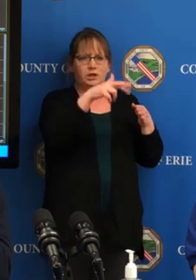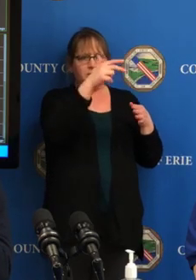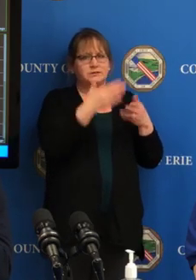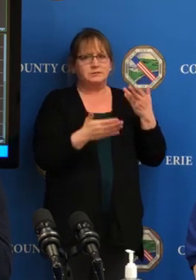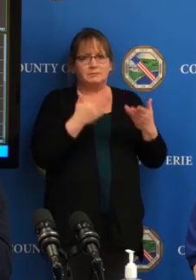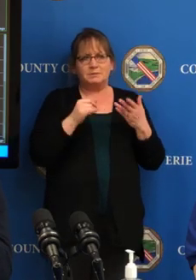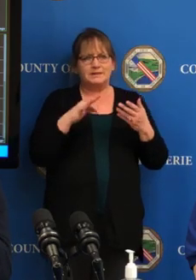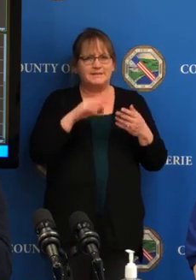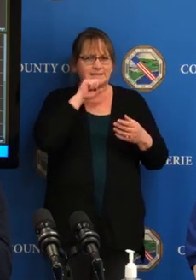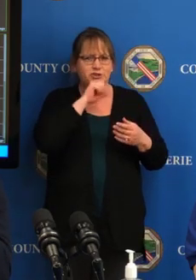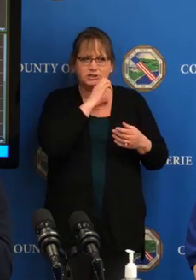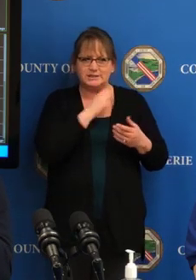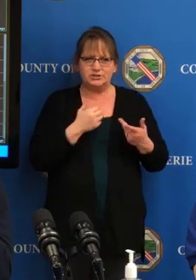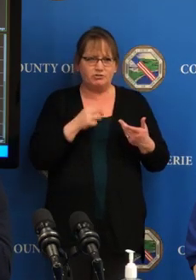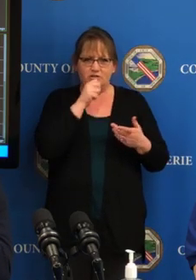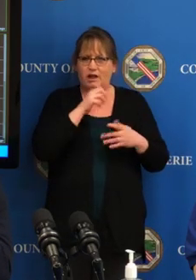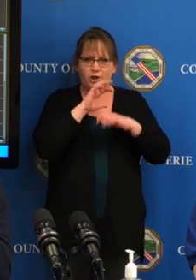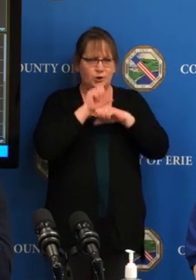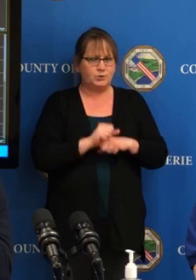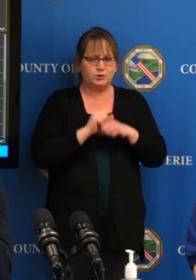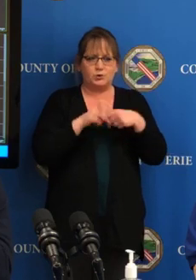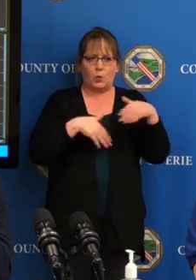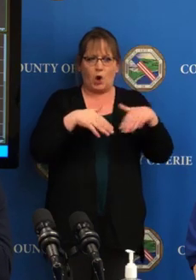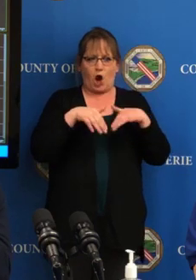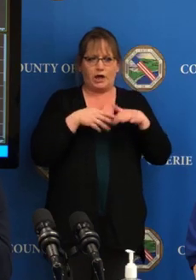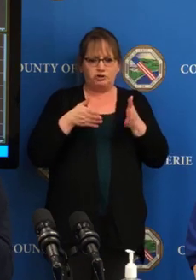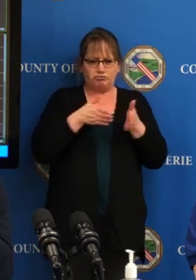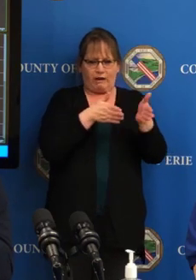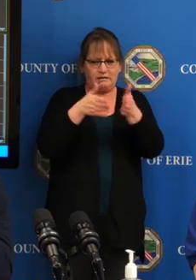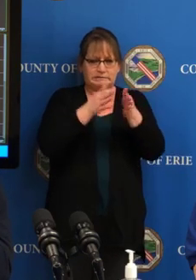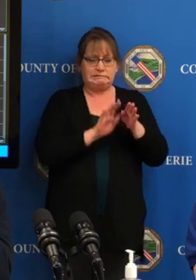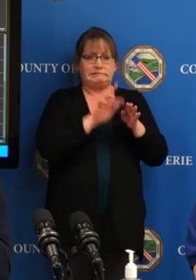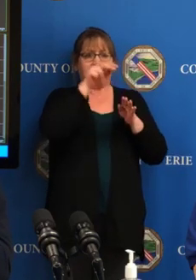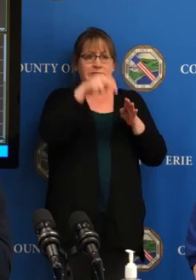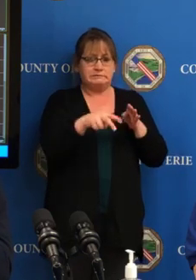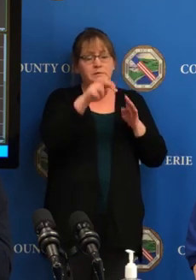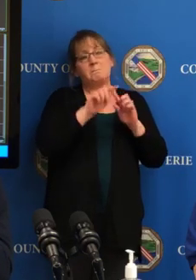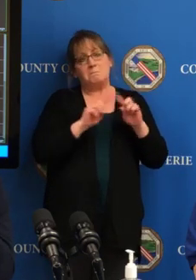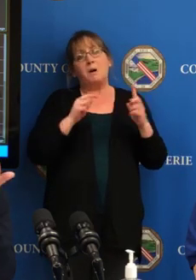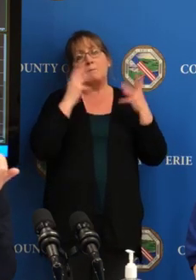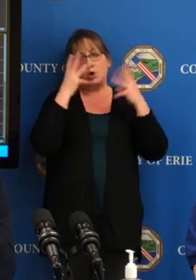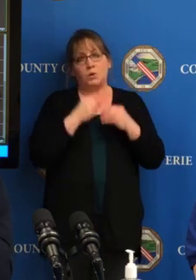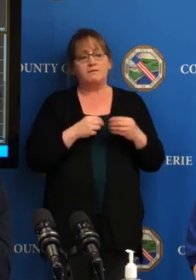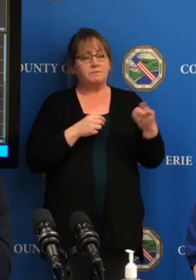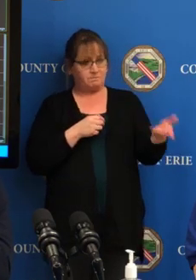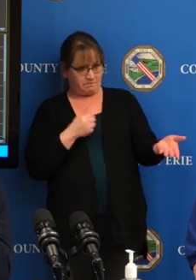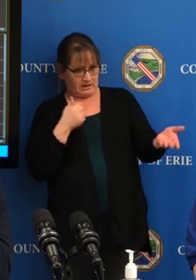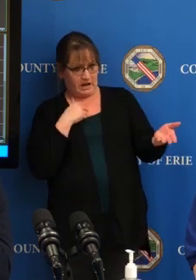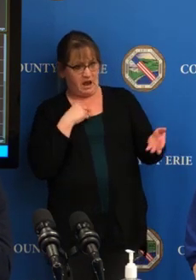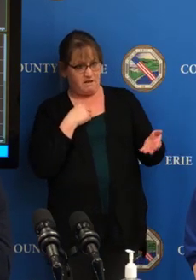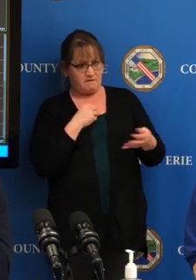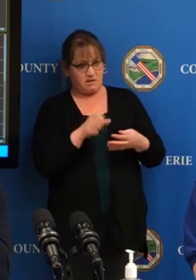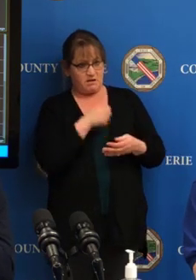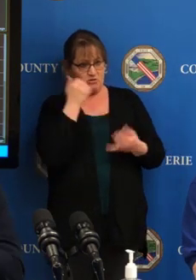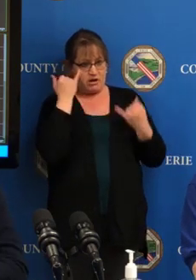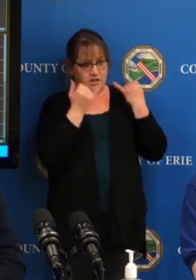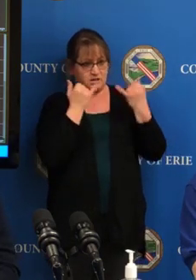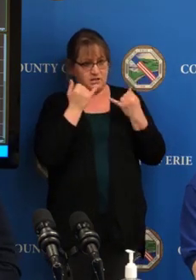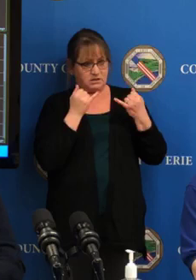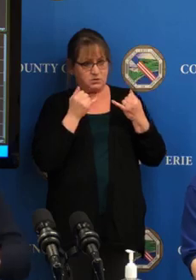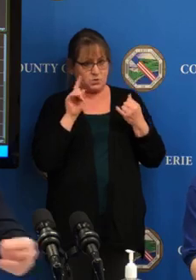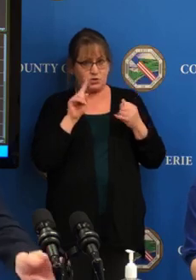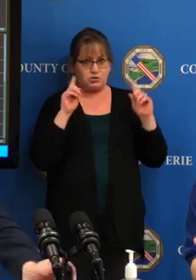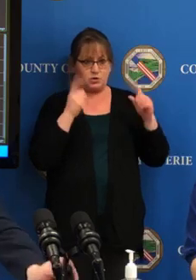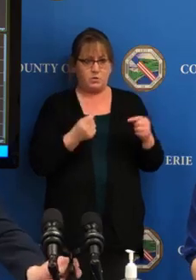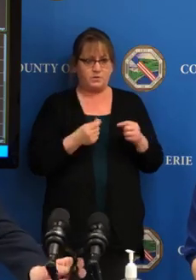for someone who's a senior who is not used to walking on trails, but just a beautiful place as well. Commissioner Shank, you got any other ideas on places to go?